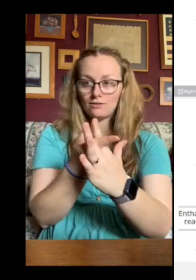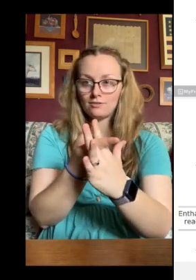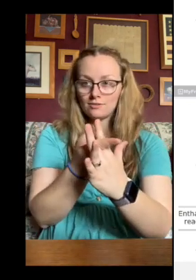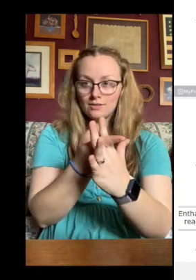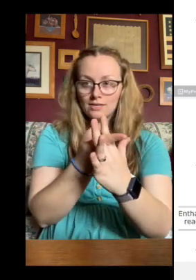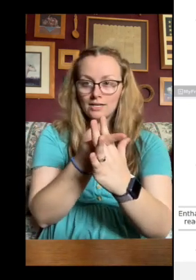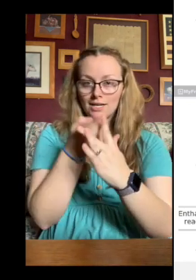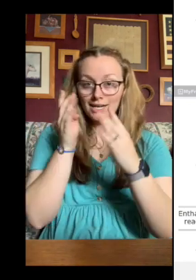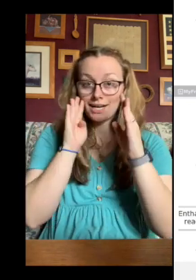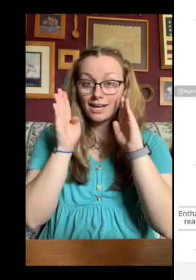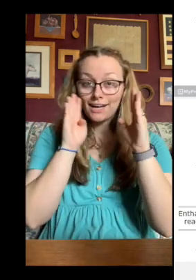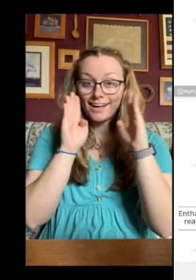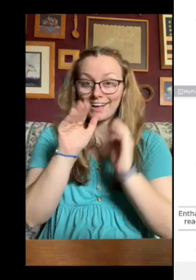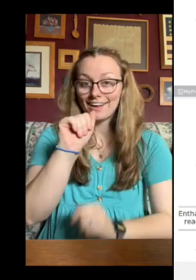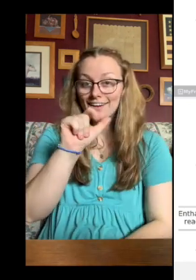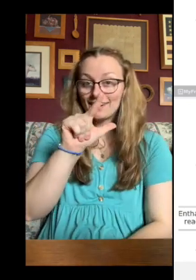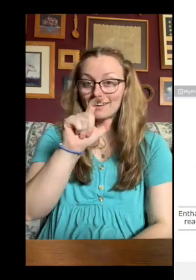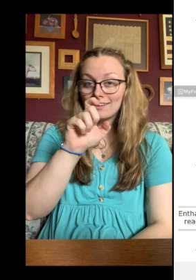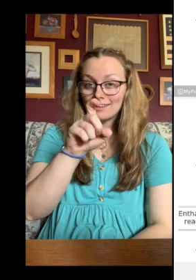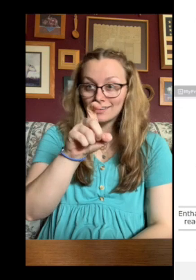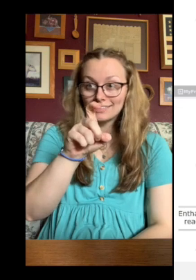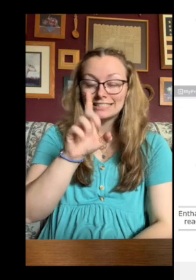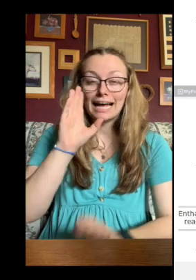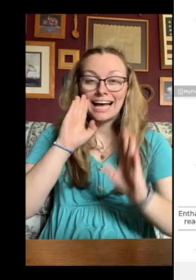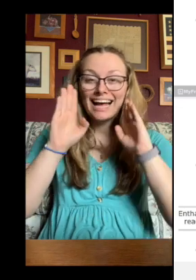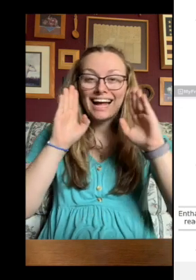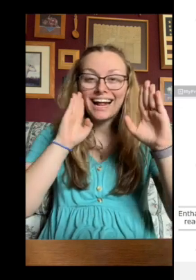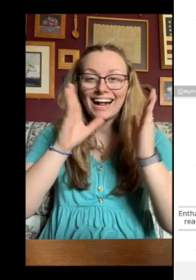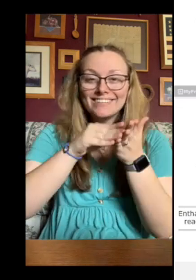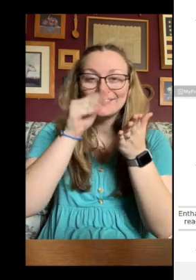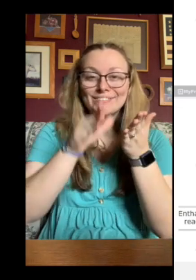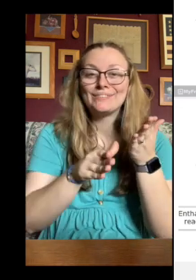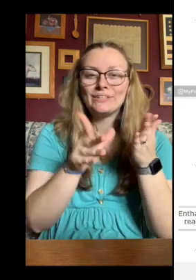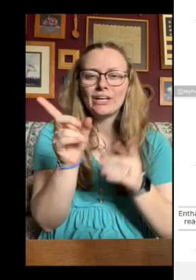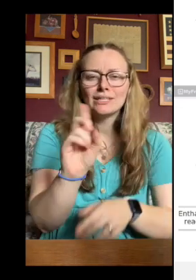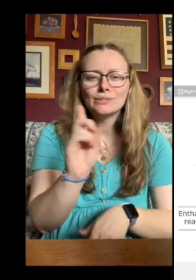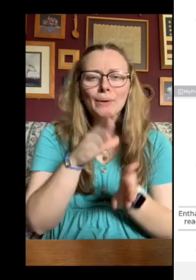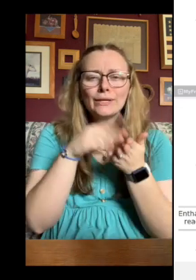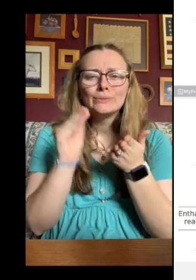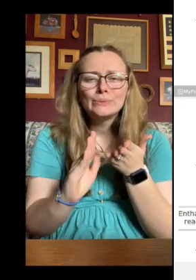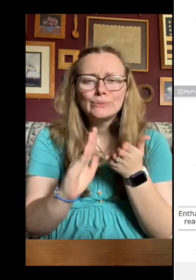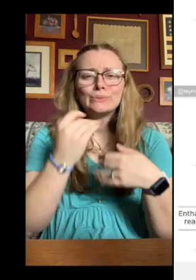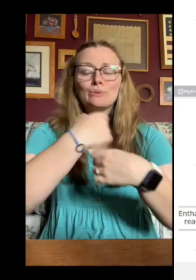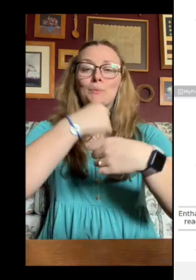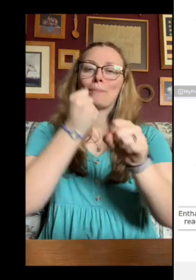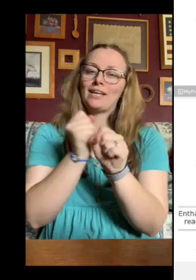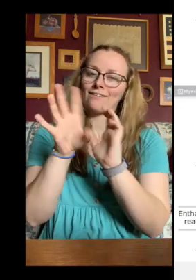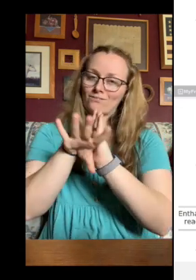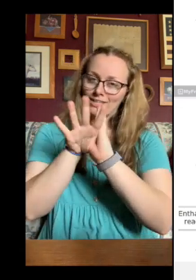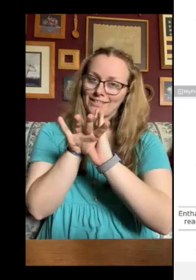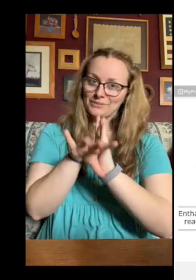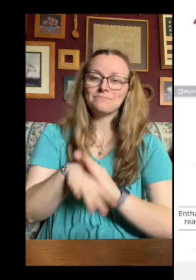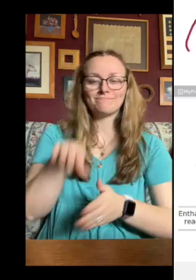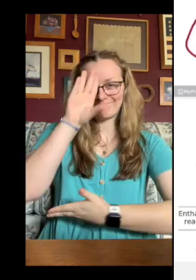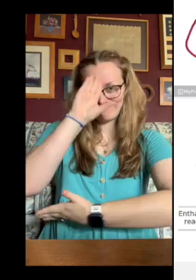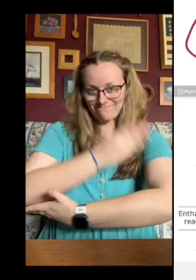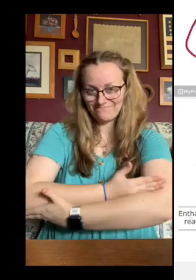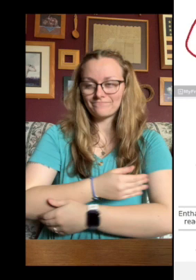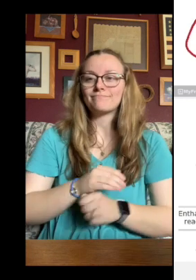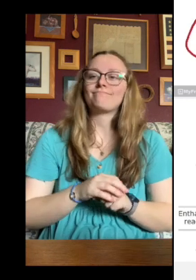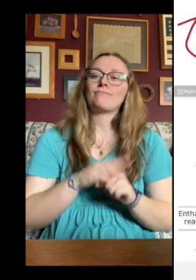Hi, students. They're not in there. I'm making a video for them. Okay. Activation